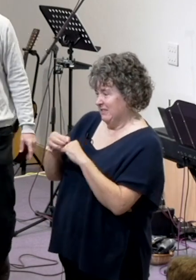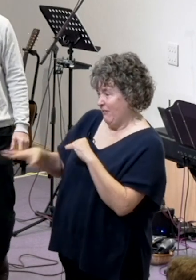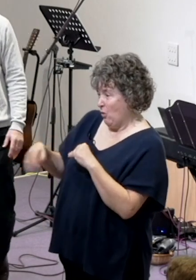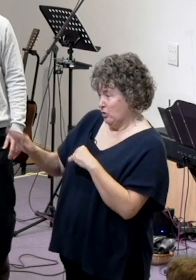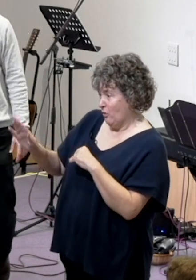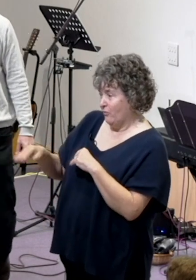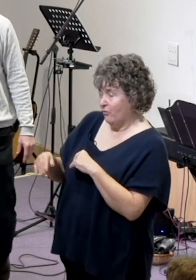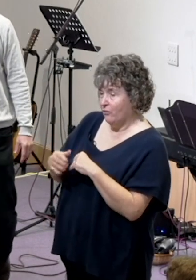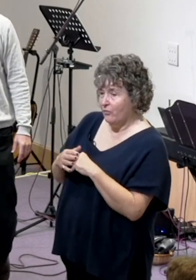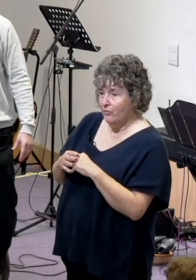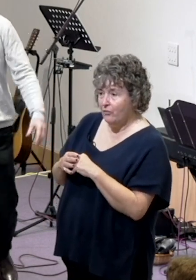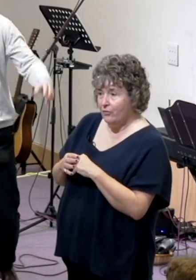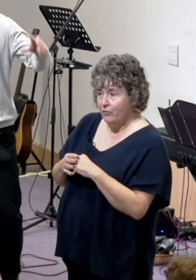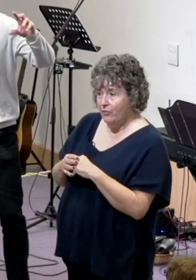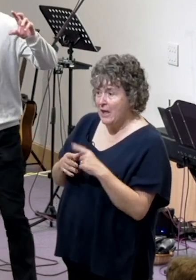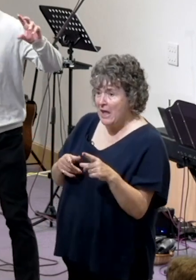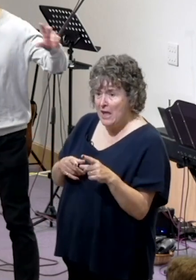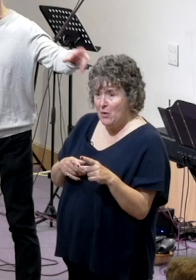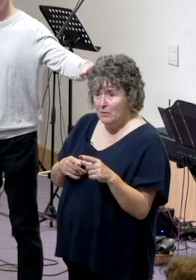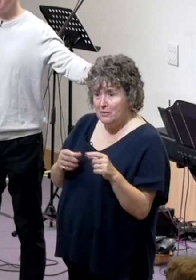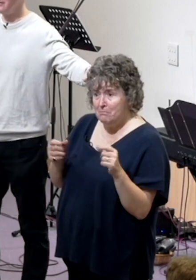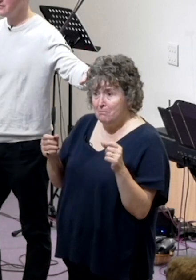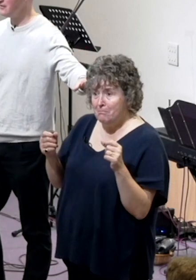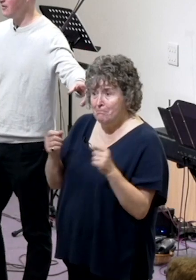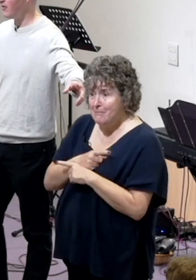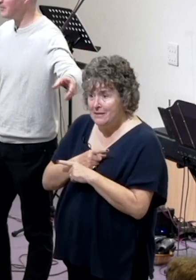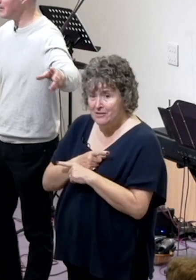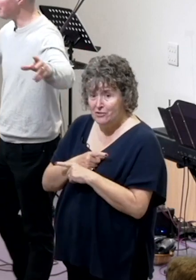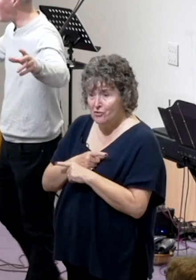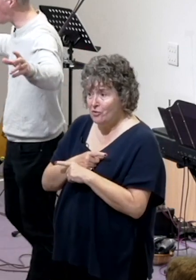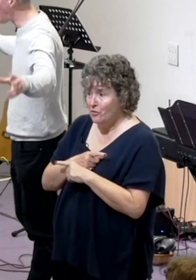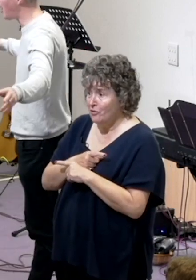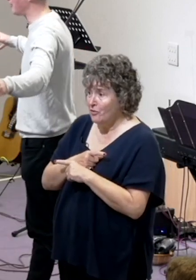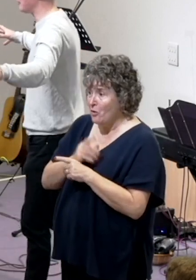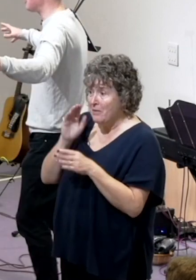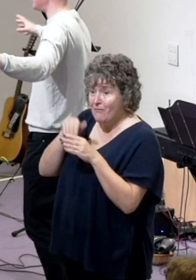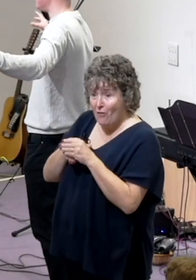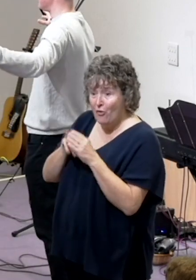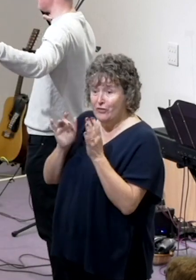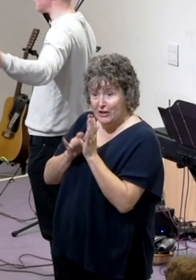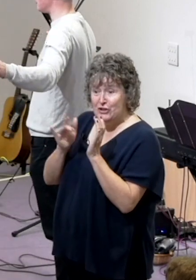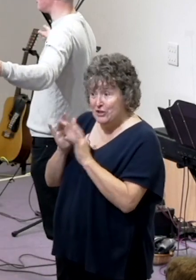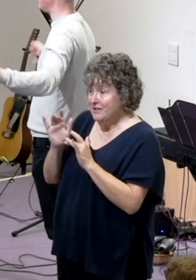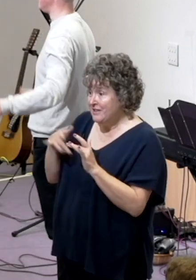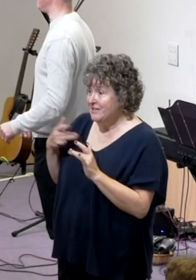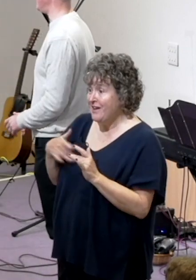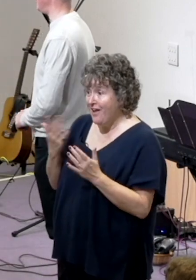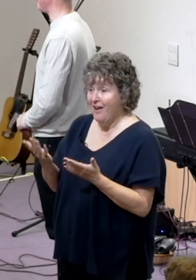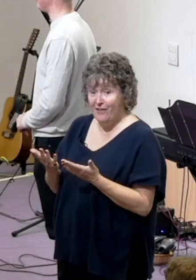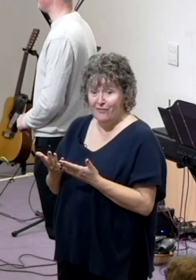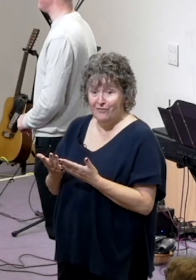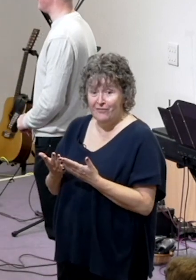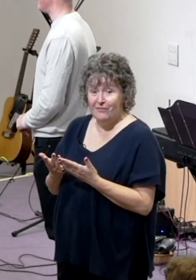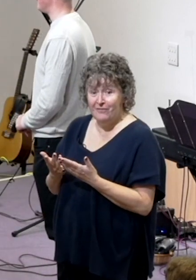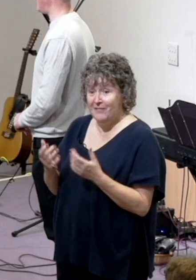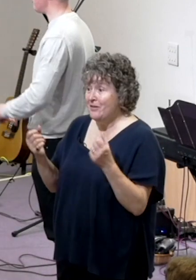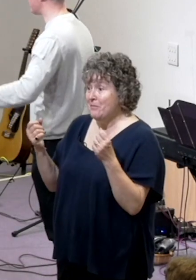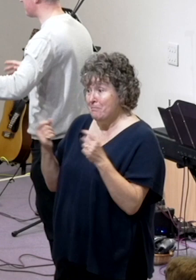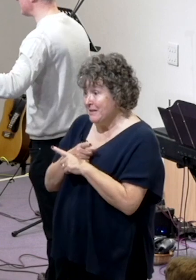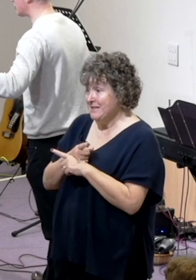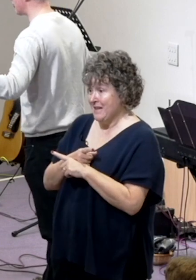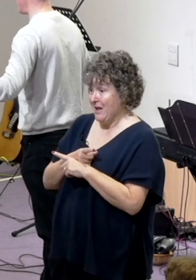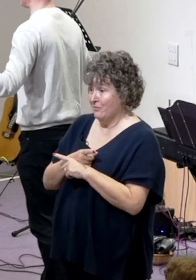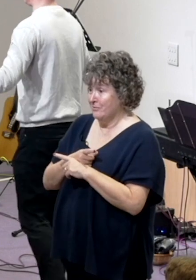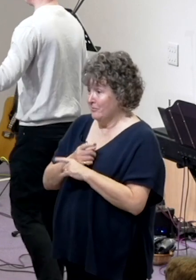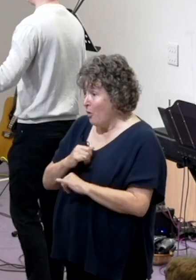wife. He would have missed out on being a part of Jesus' story on earth. That would